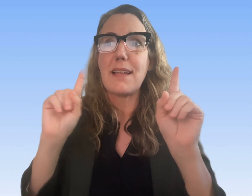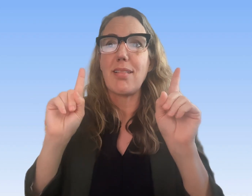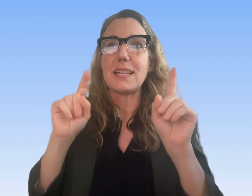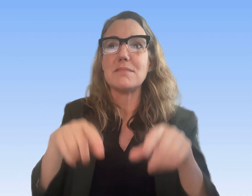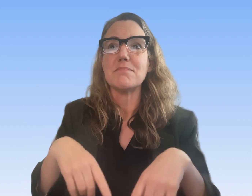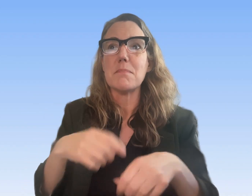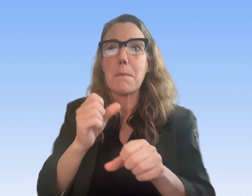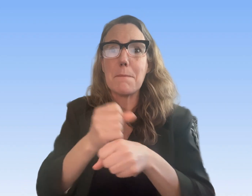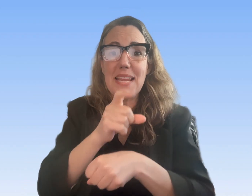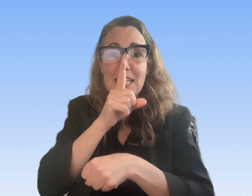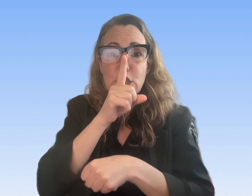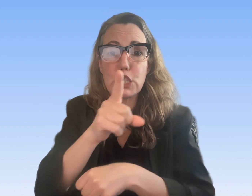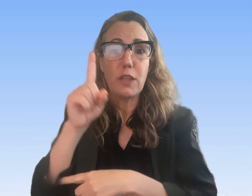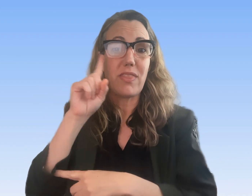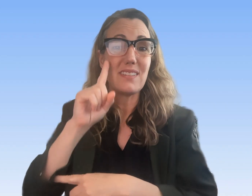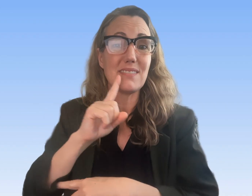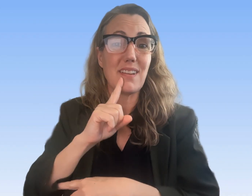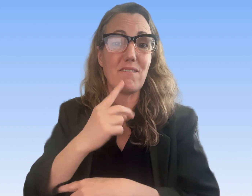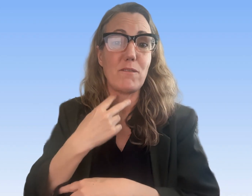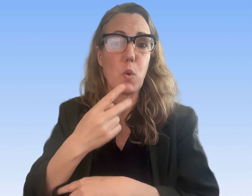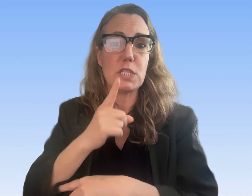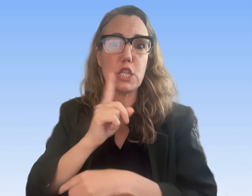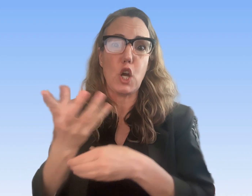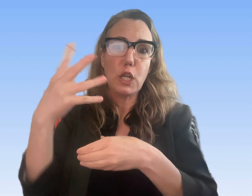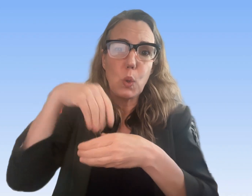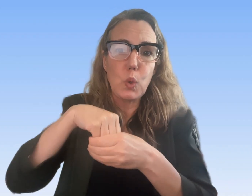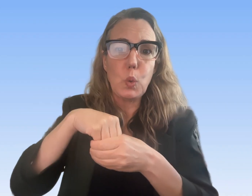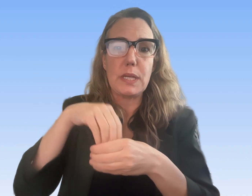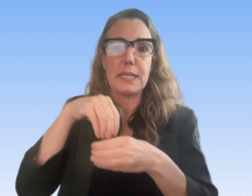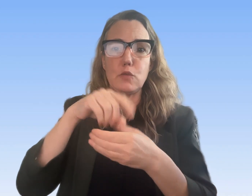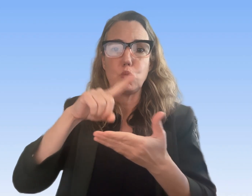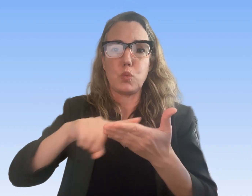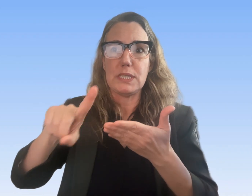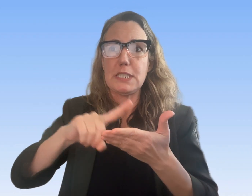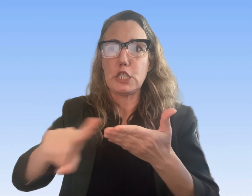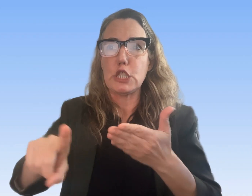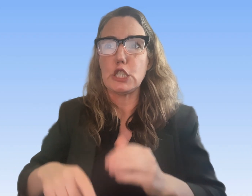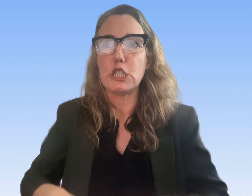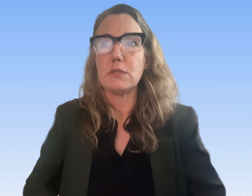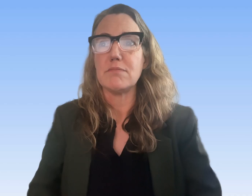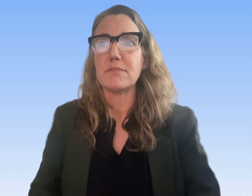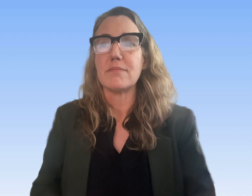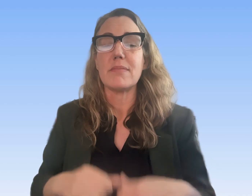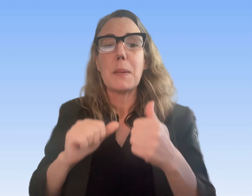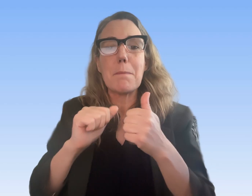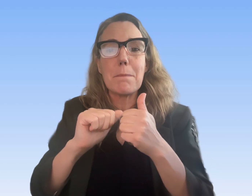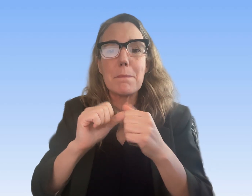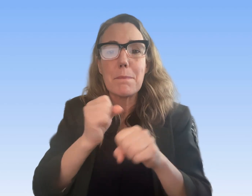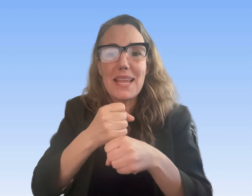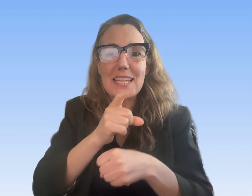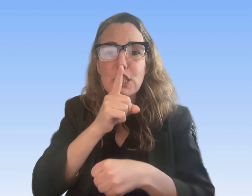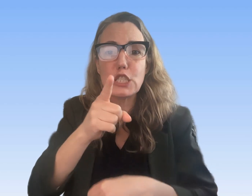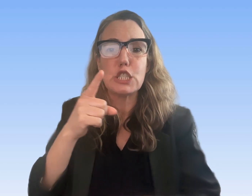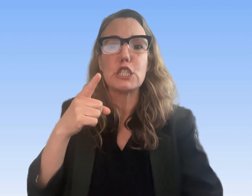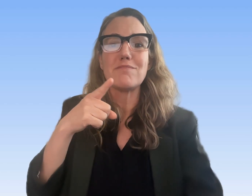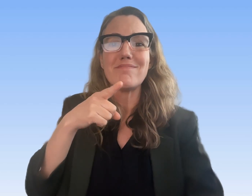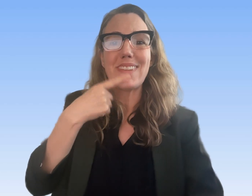storytelling, making sure that deaf voices are included in research, making sure